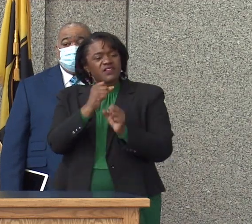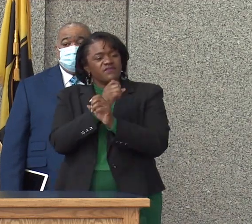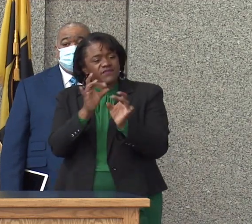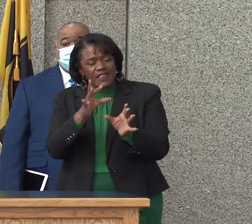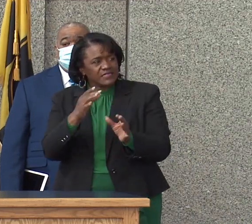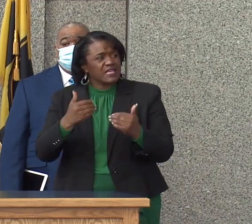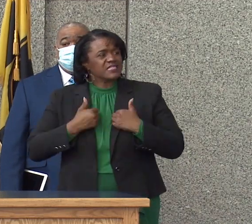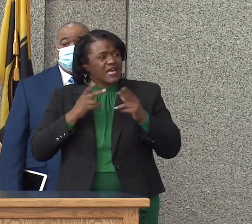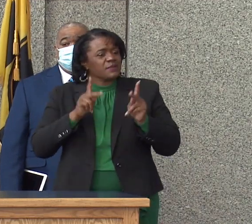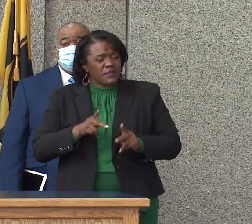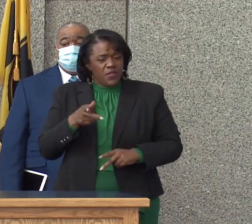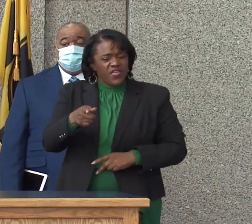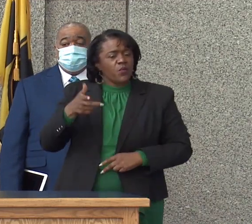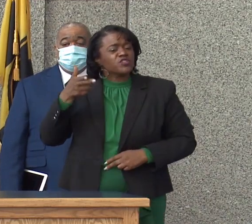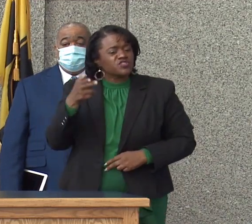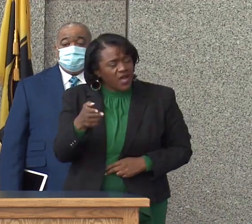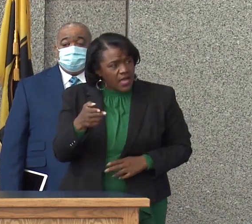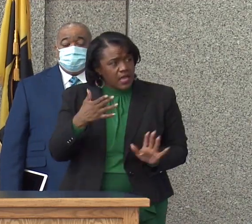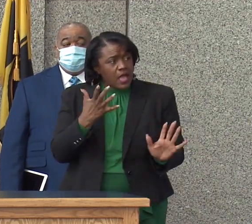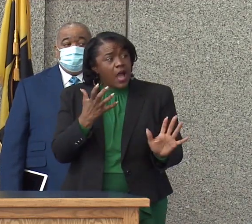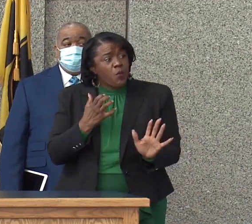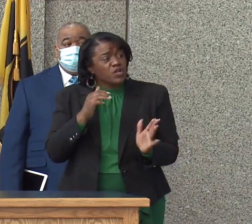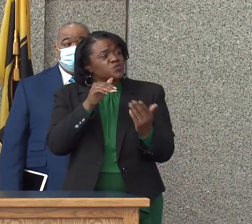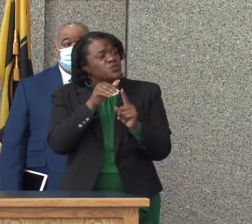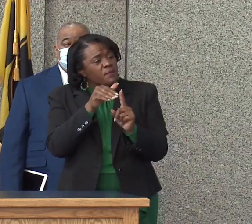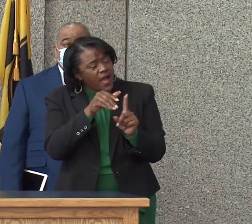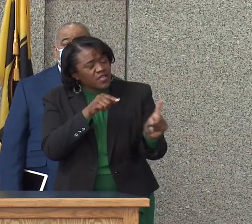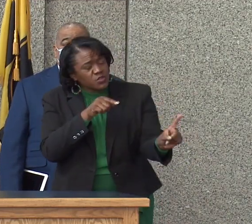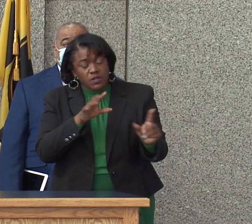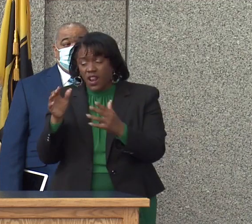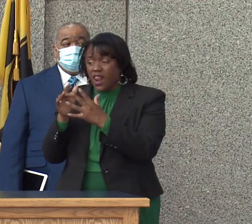talking about young people being shot. I just want to remind Mr. Mayor,